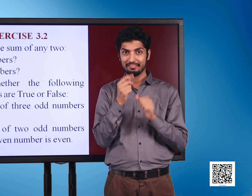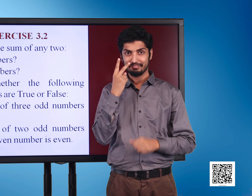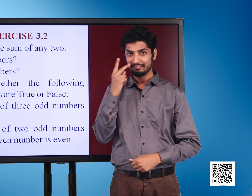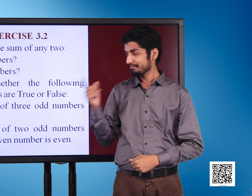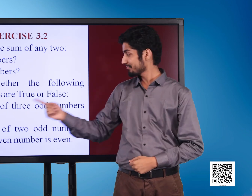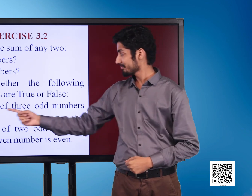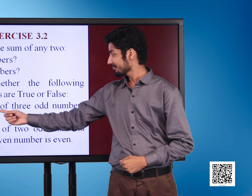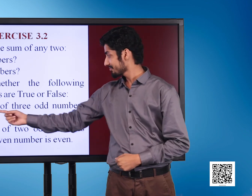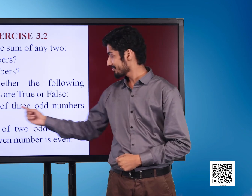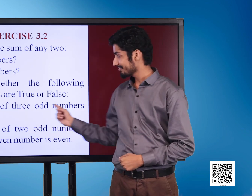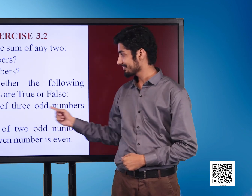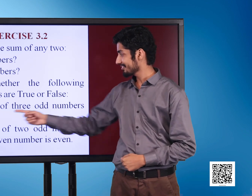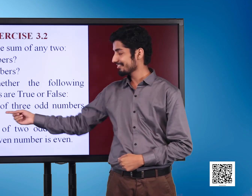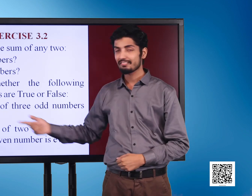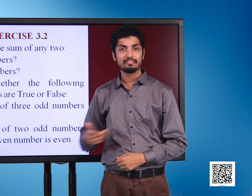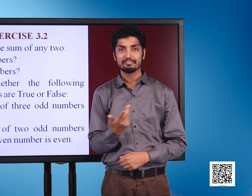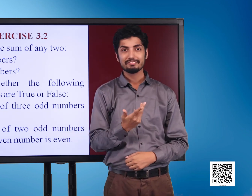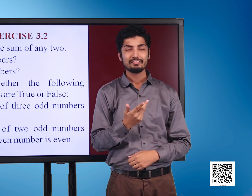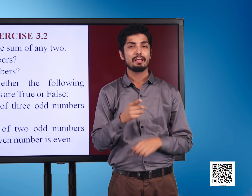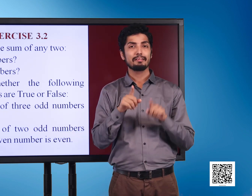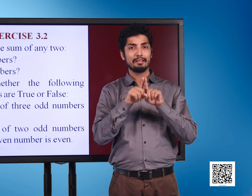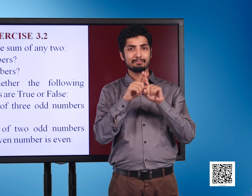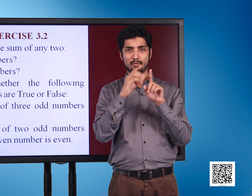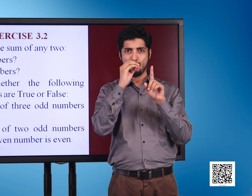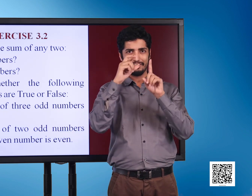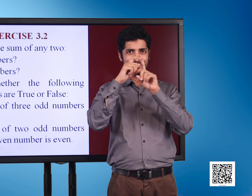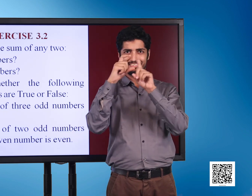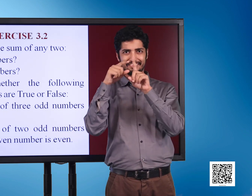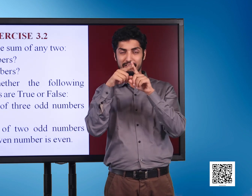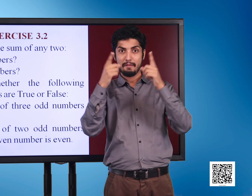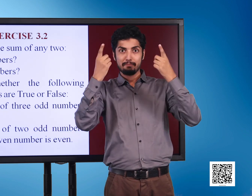A. The sum of three odd numbers is even.